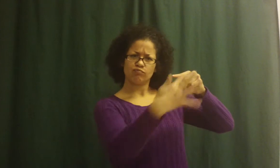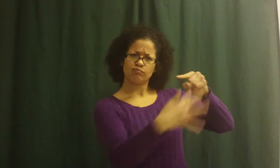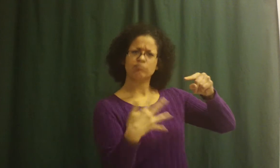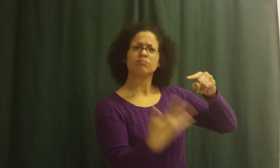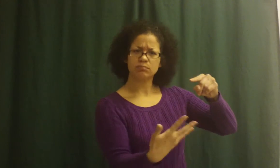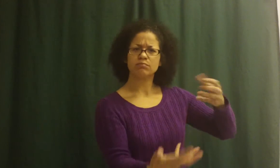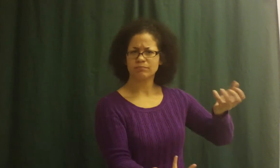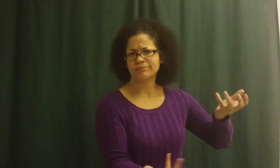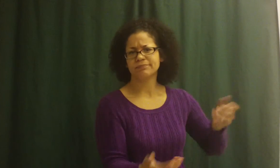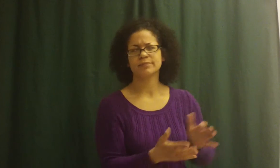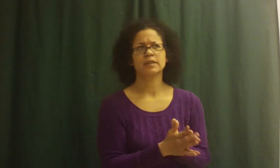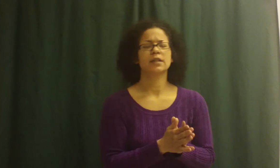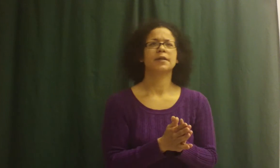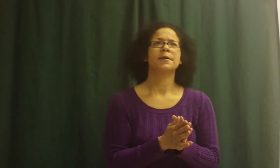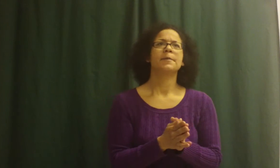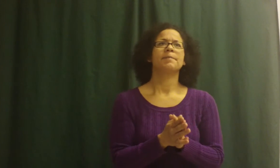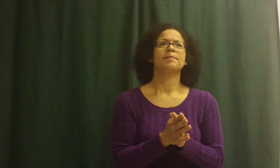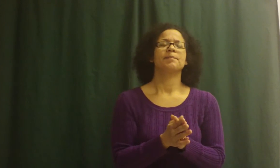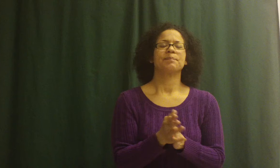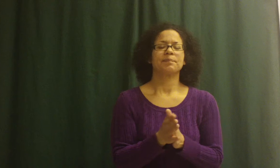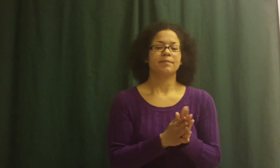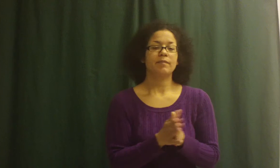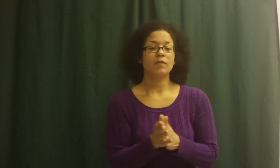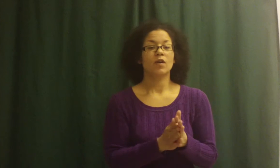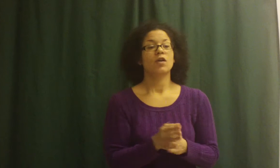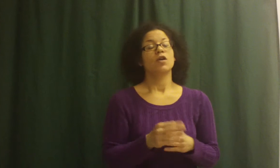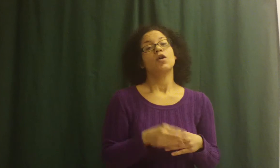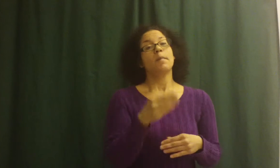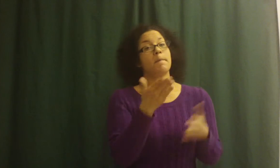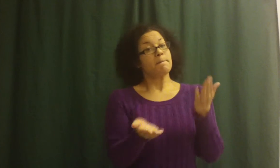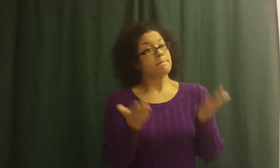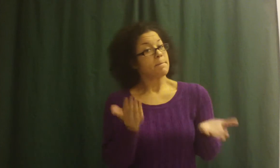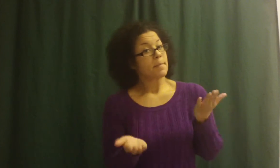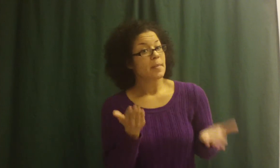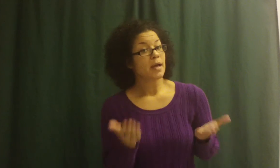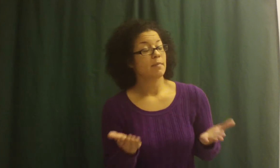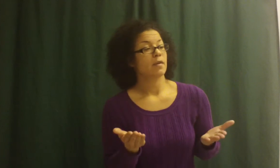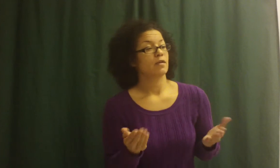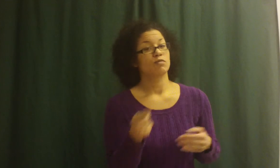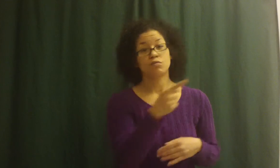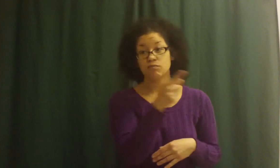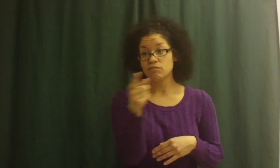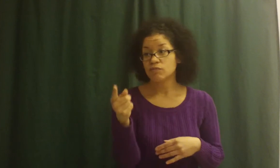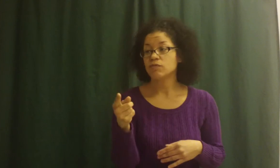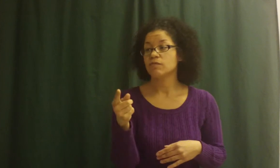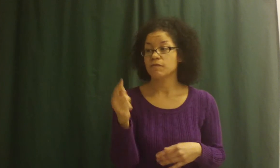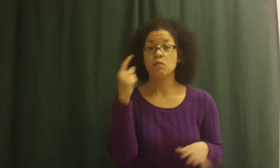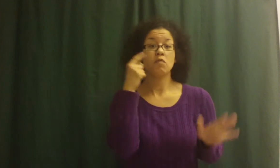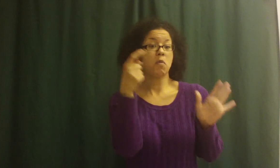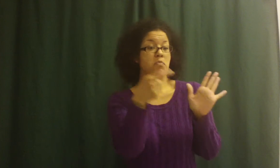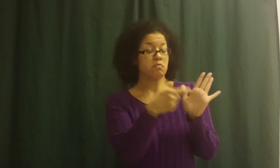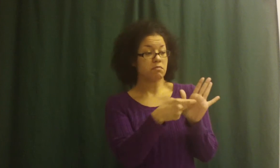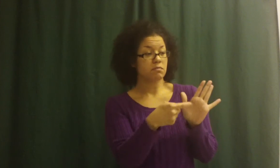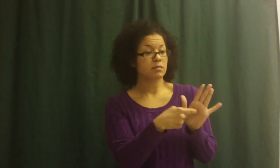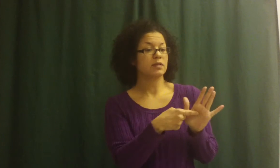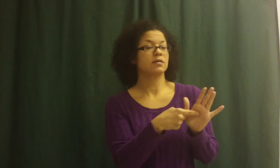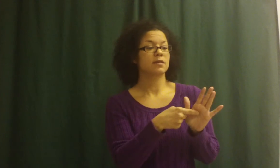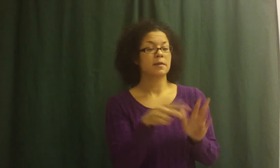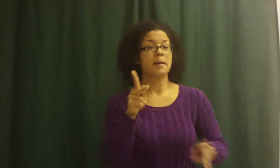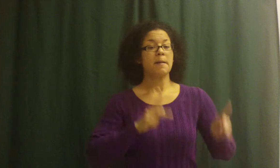in the Midwest, you'll see people who put sandbags in their trunk to weigh down the back end